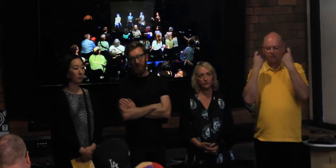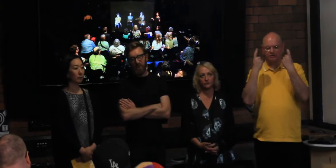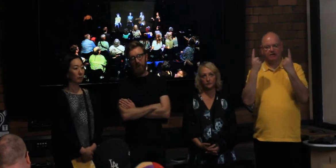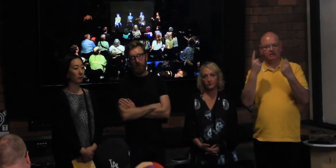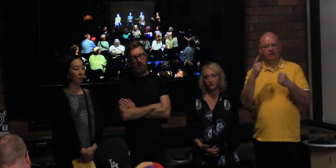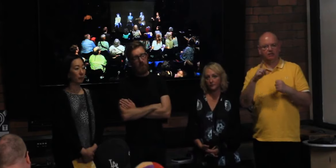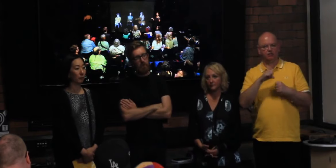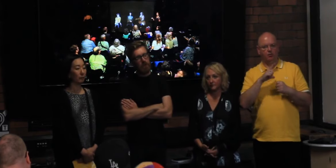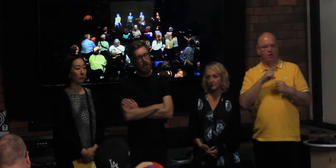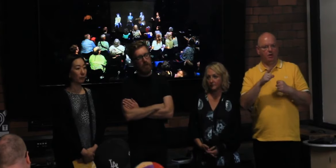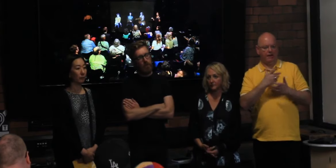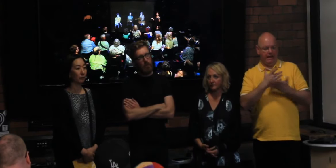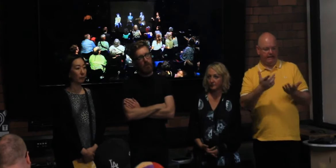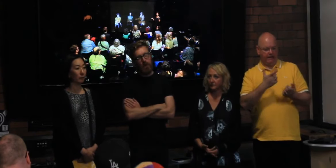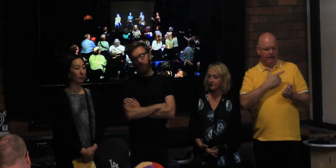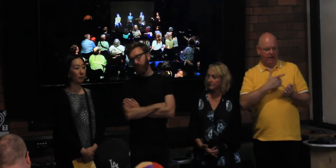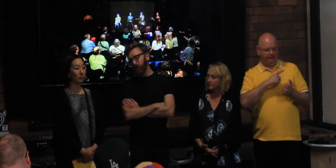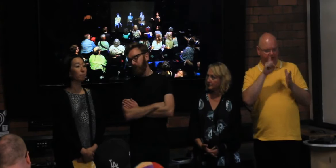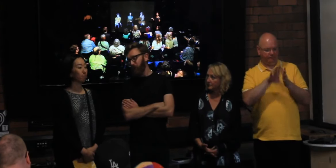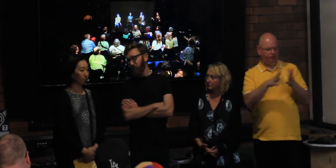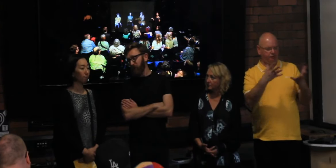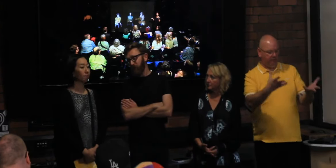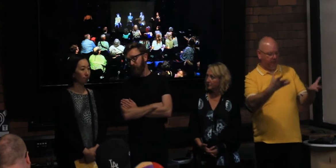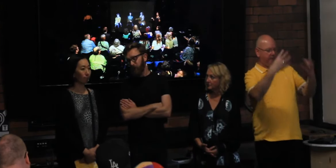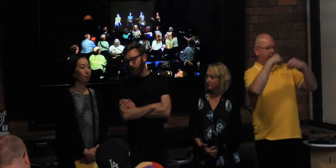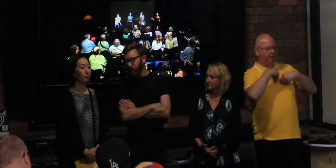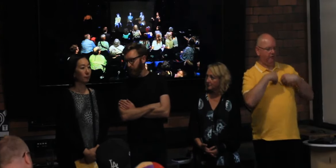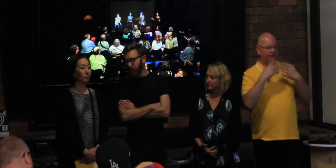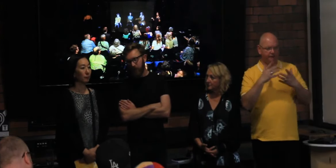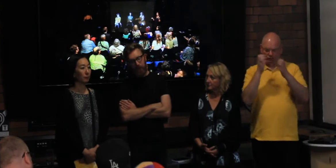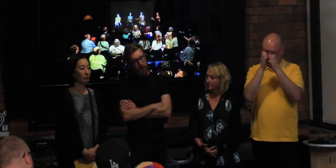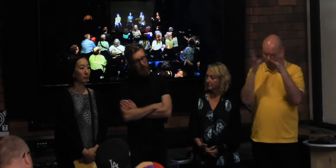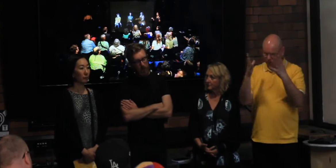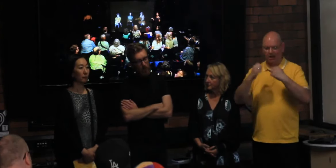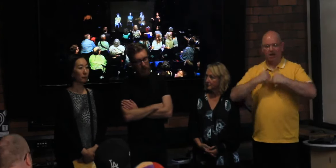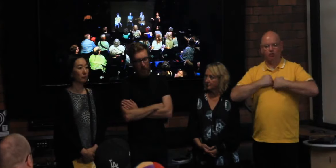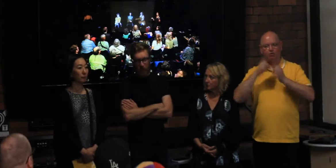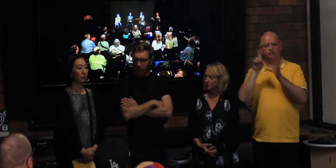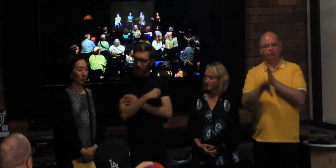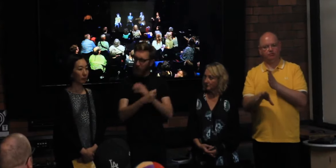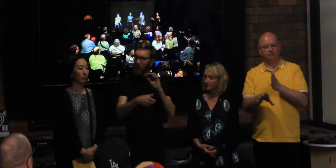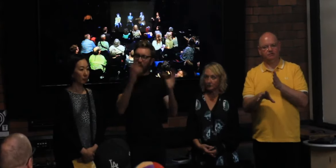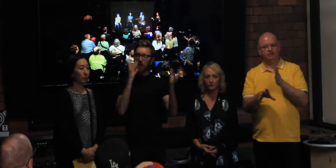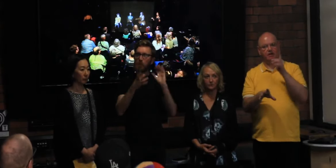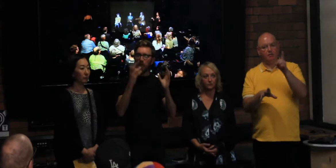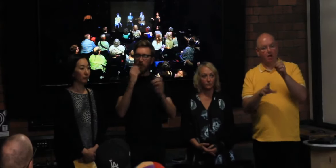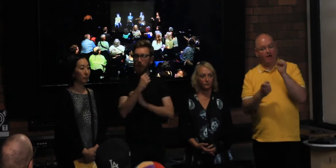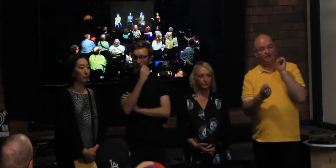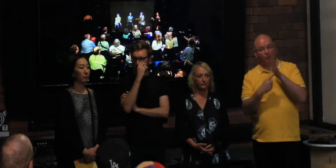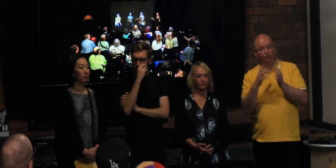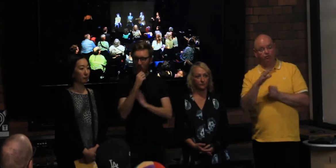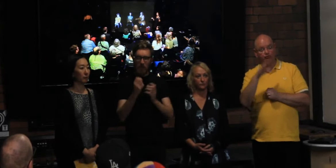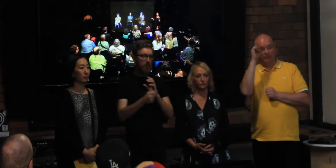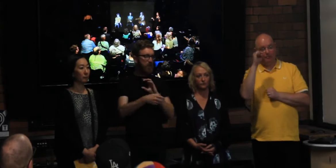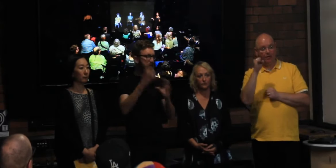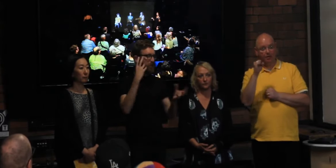that go into a life. And it's important and valuable to remember that other people have a completely different way of filtering